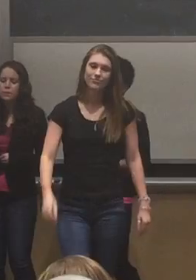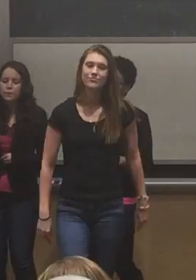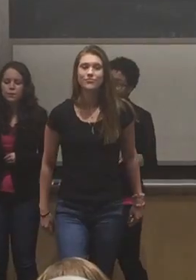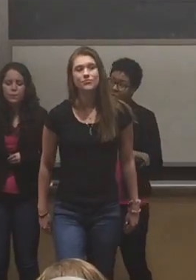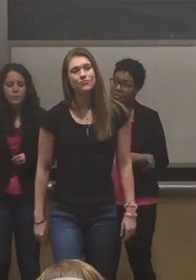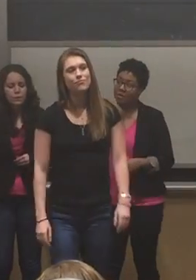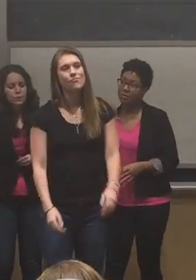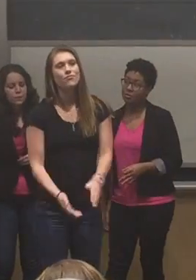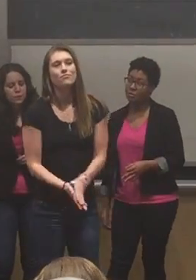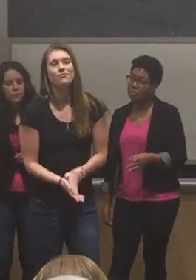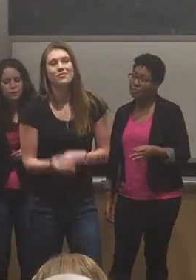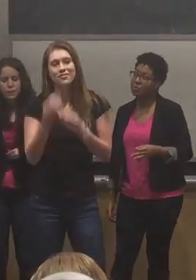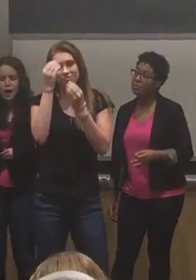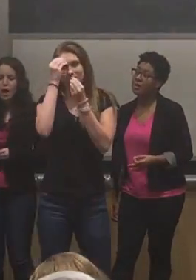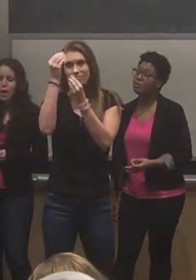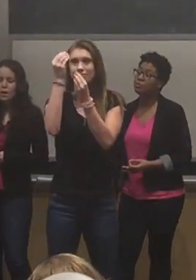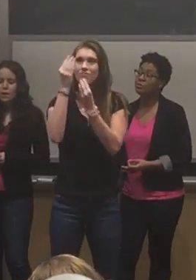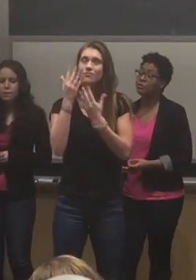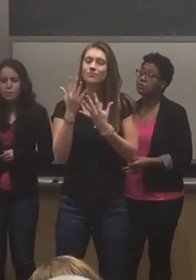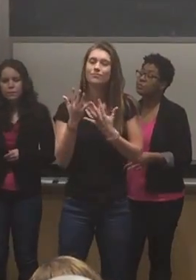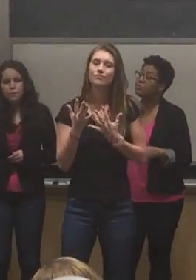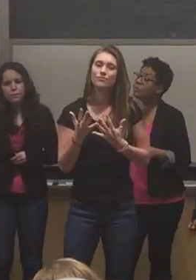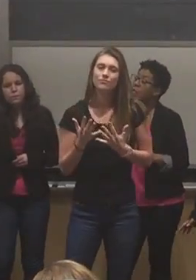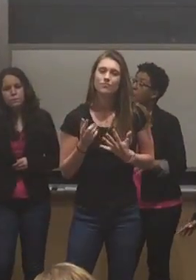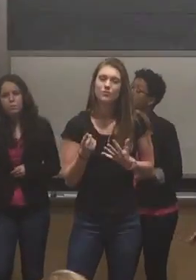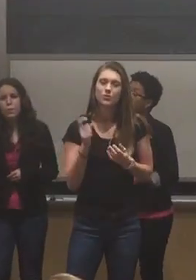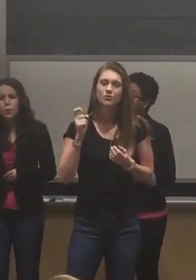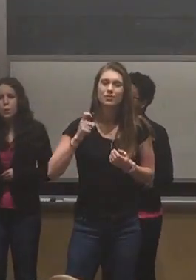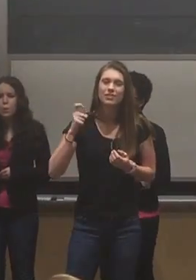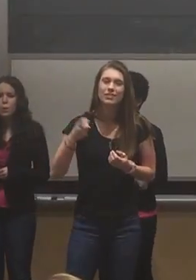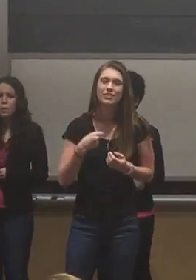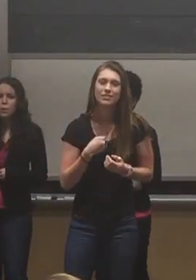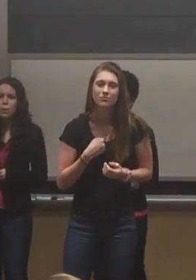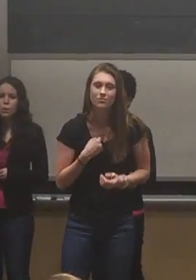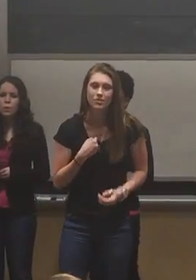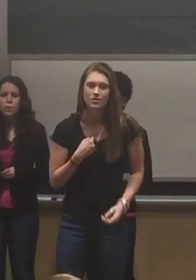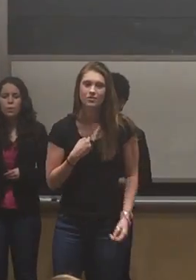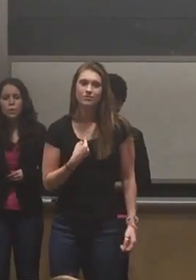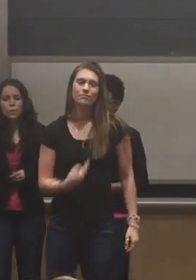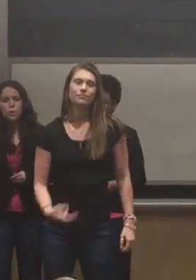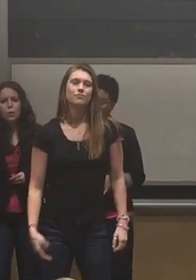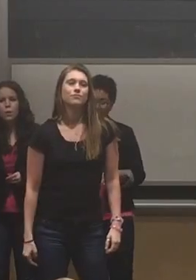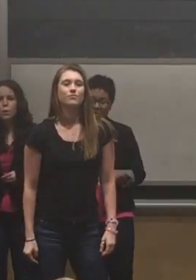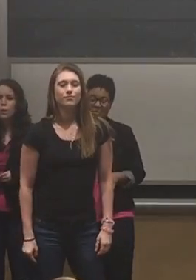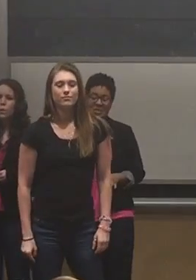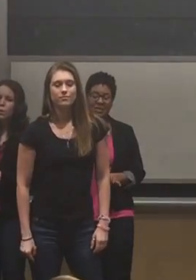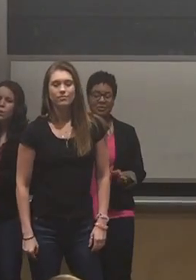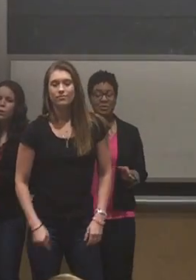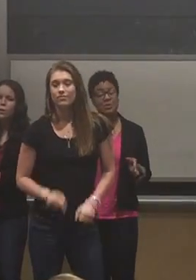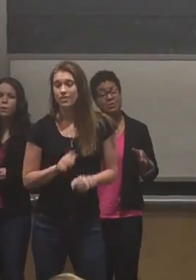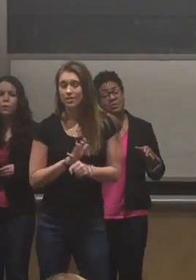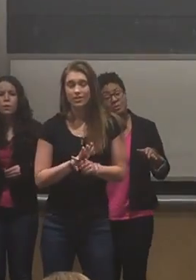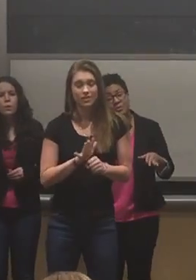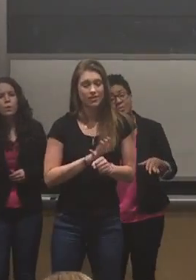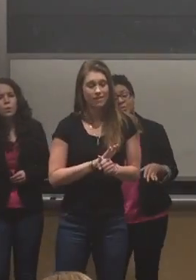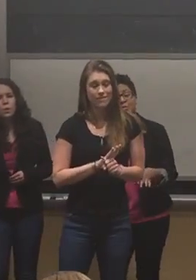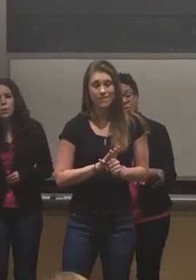Say you love me to my That's all you